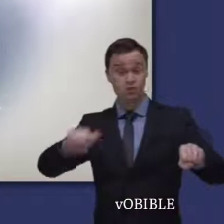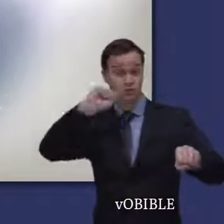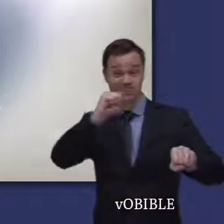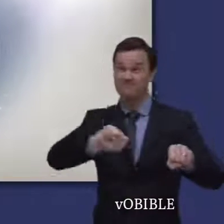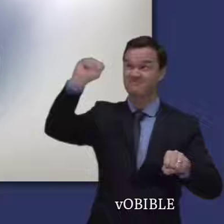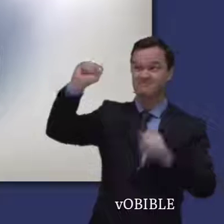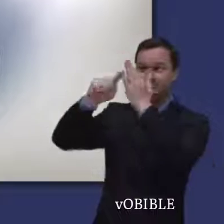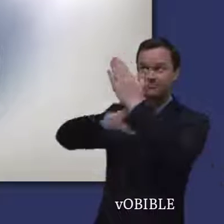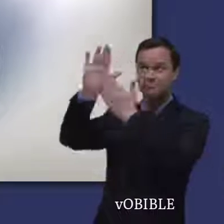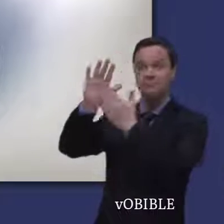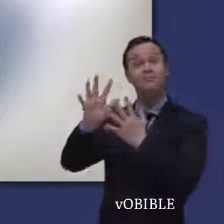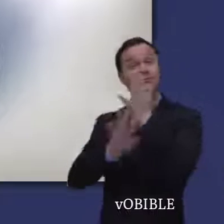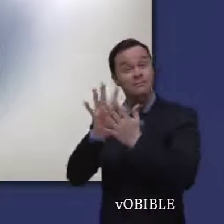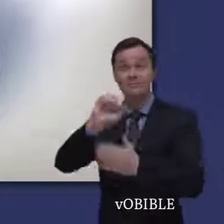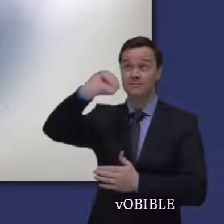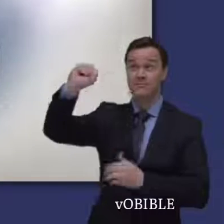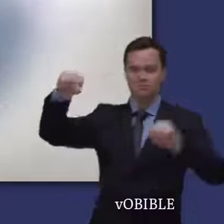stand vindicated forever.